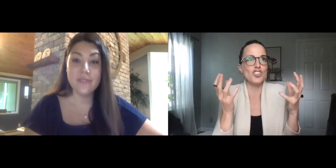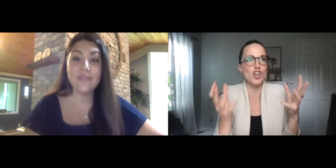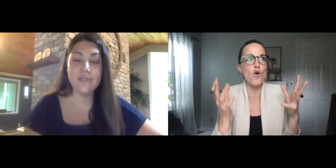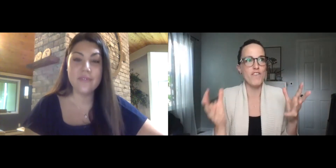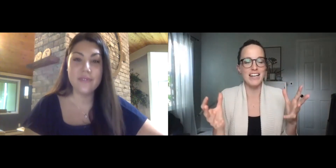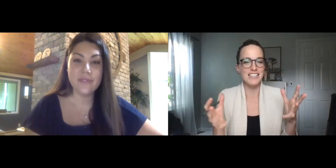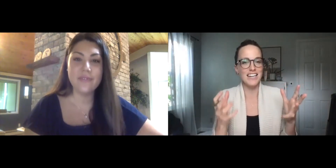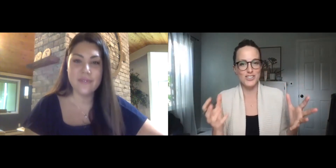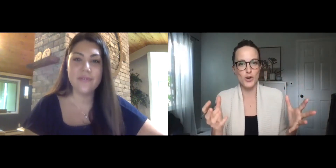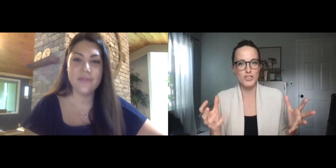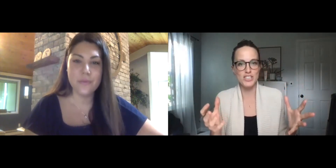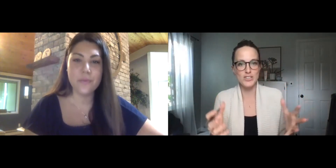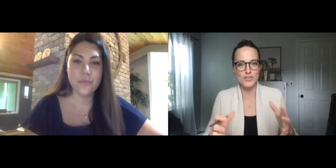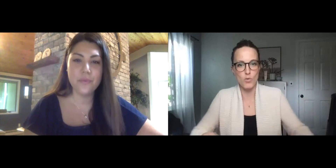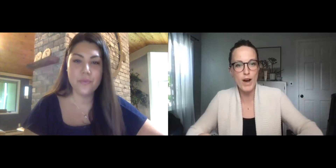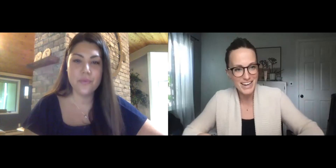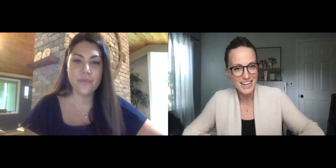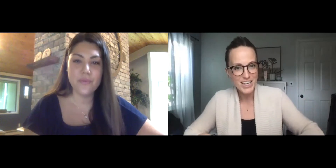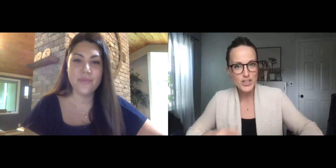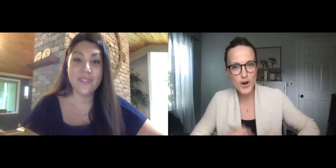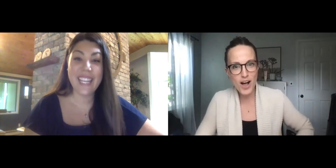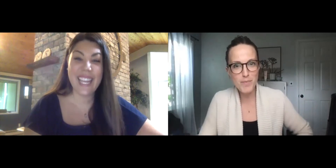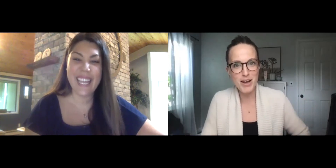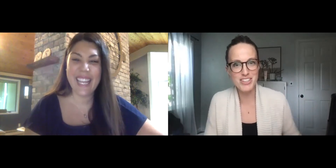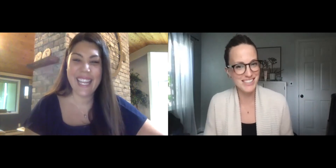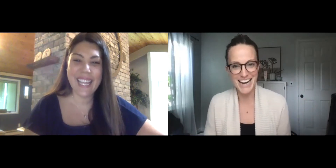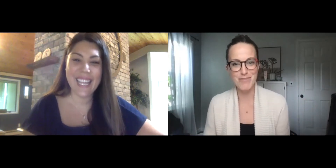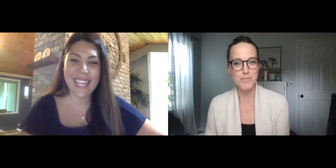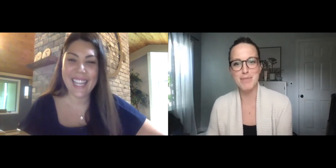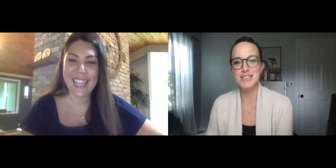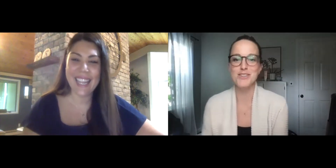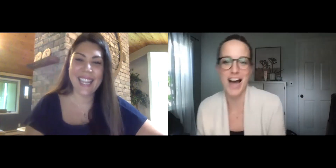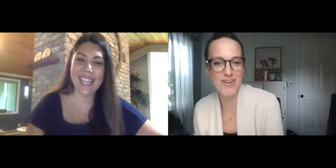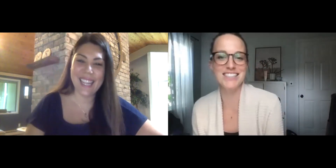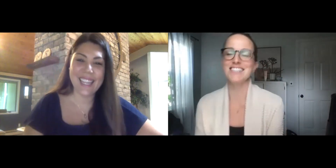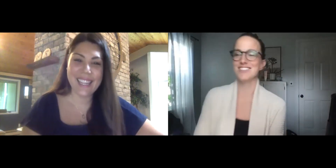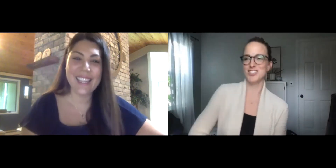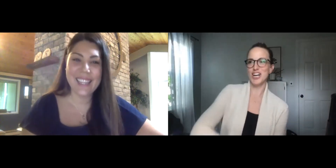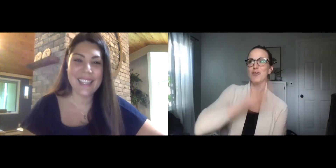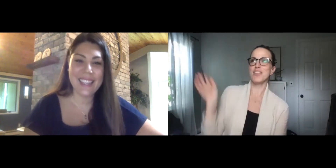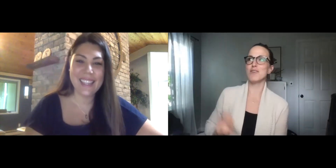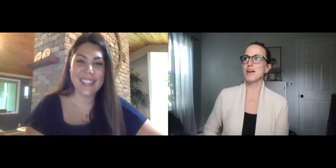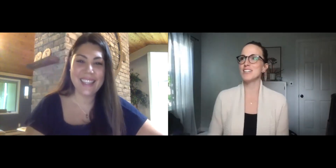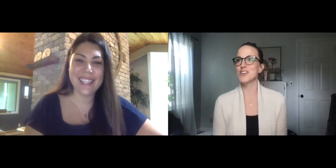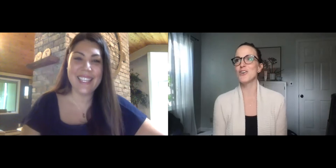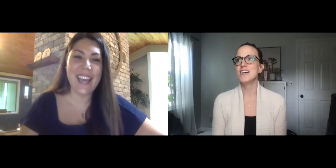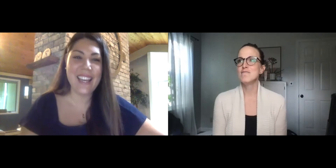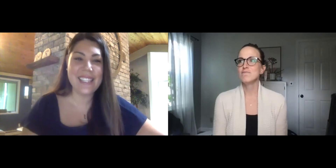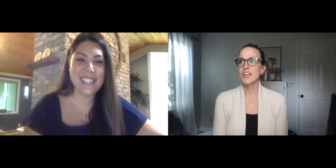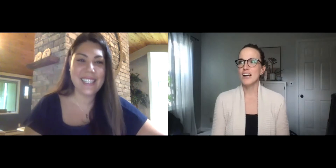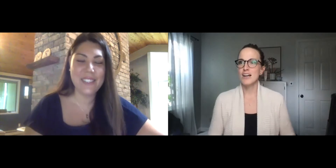it's so fascinating and so interesting. So I was like, what? You know all about this signing for babies? I want to share it with everybody.